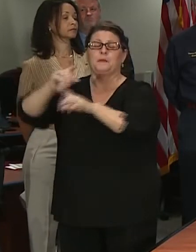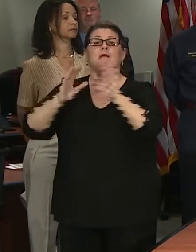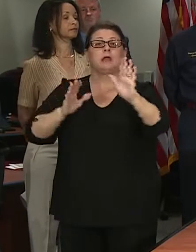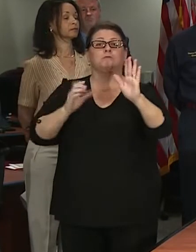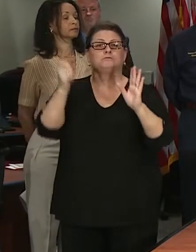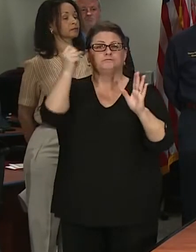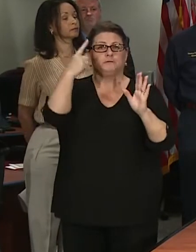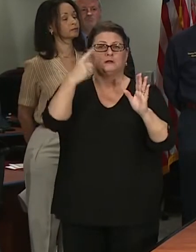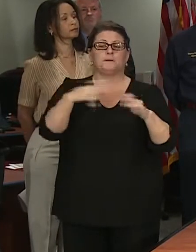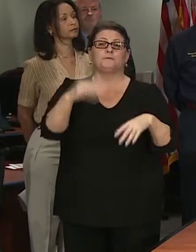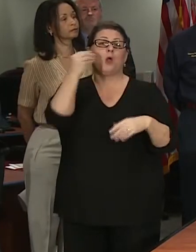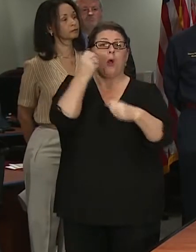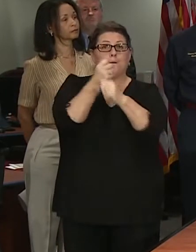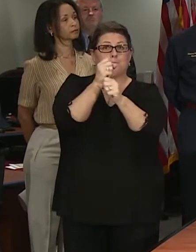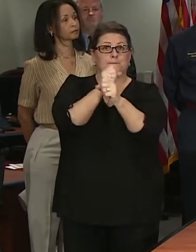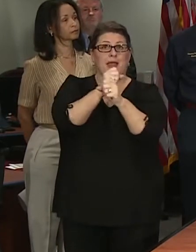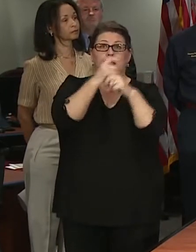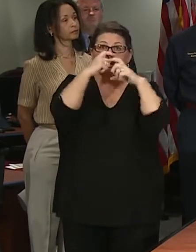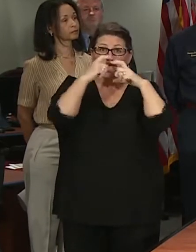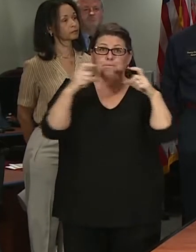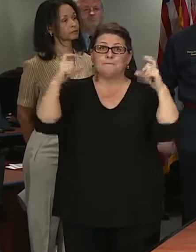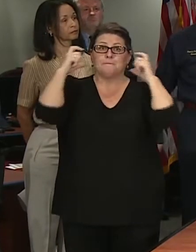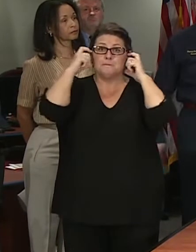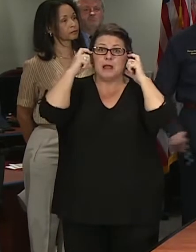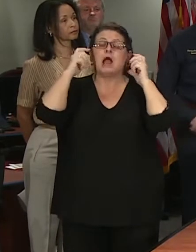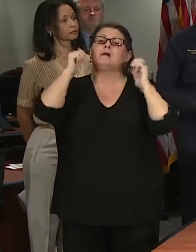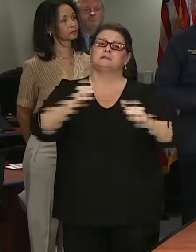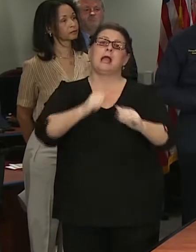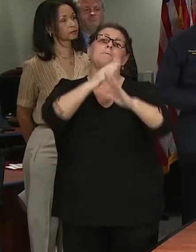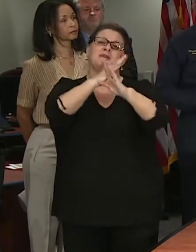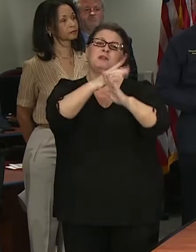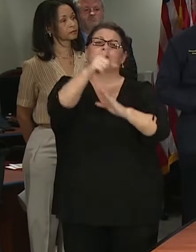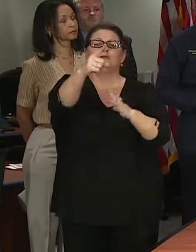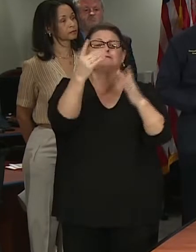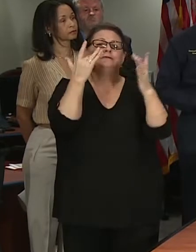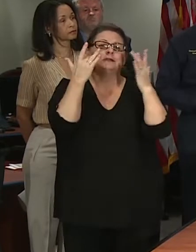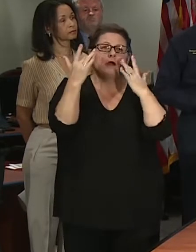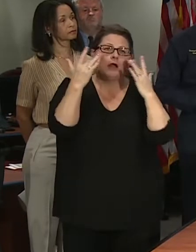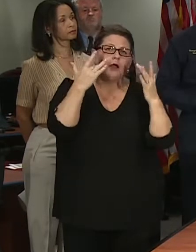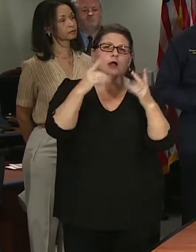one breathes out and may prevent one from touching the nose or the mouth.